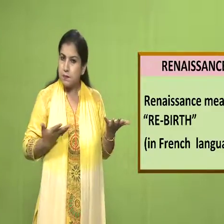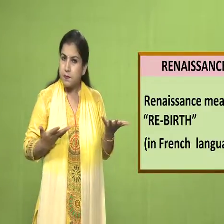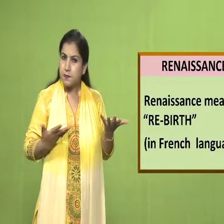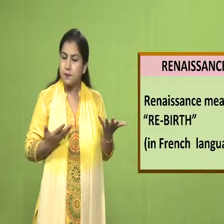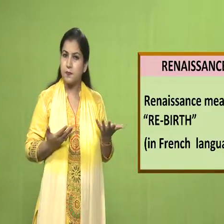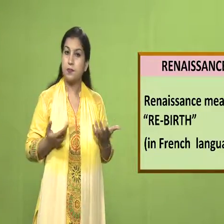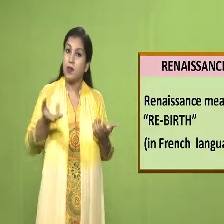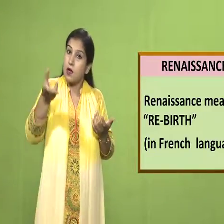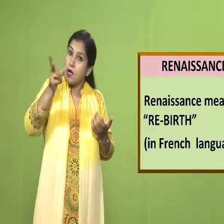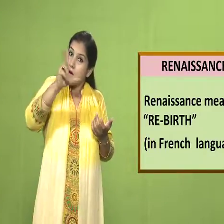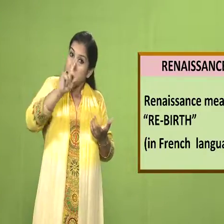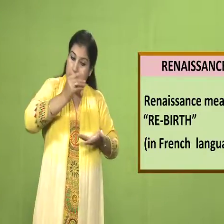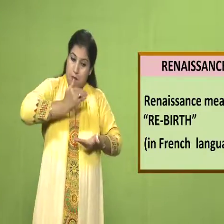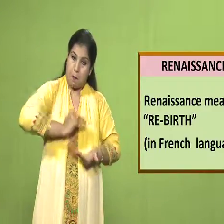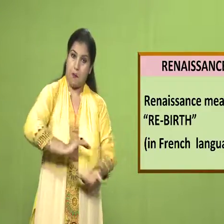Renaissance means rebirth.